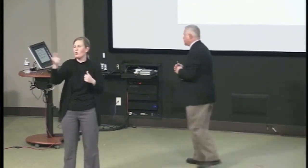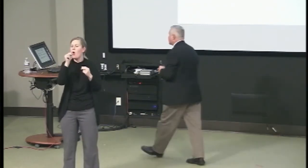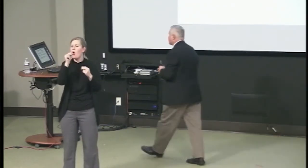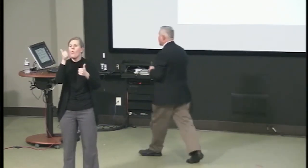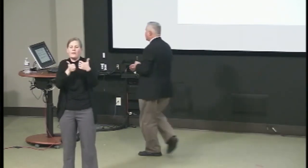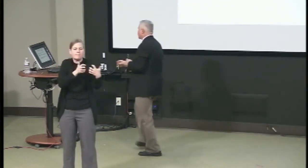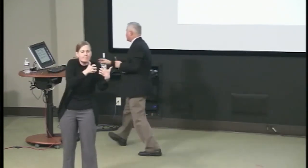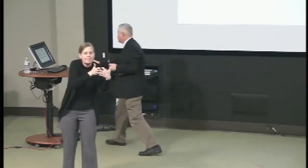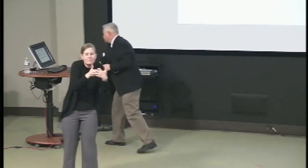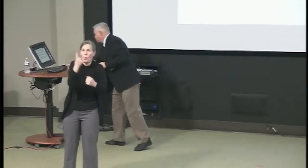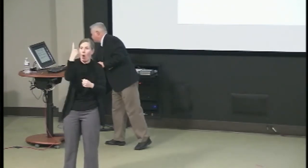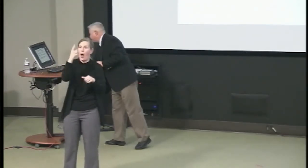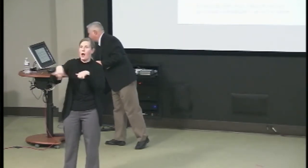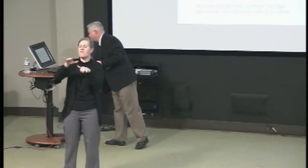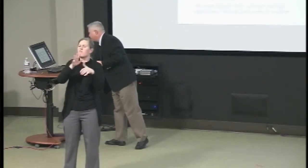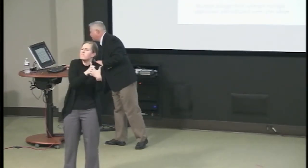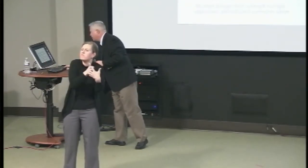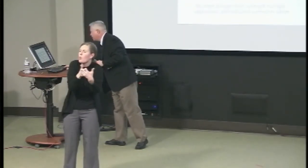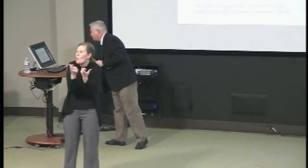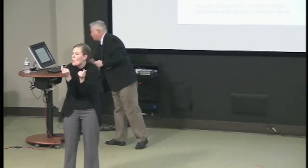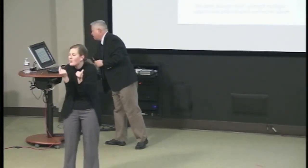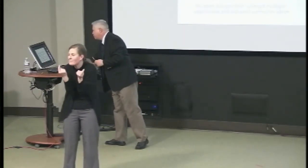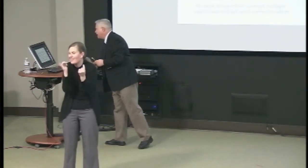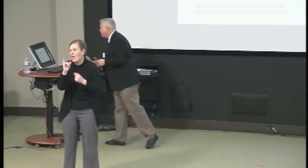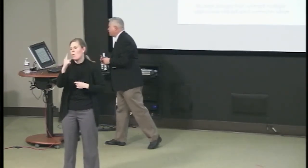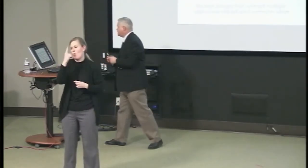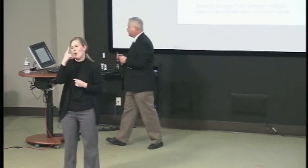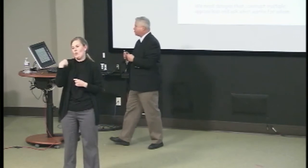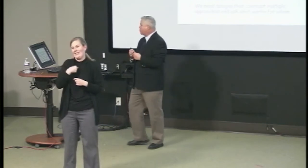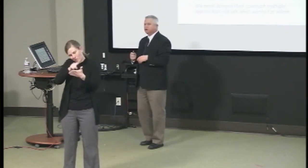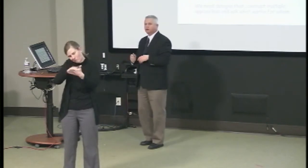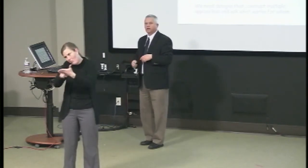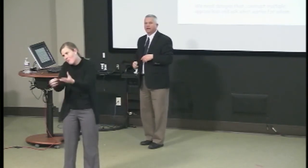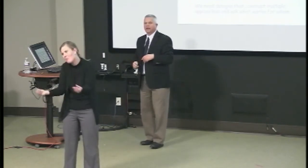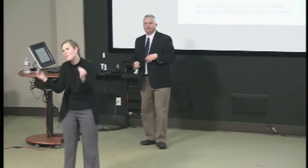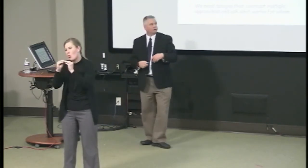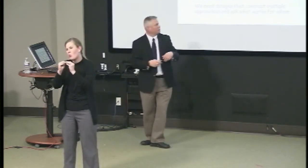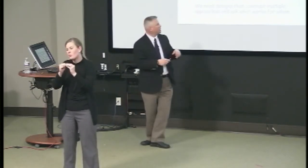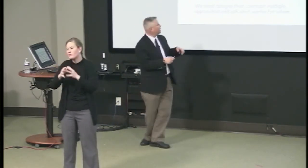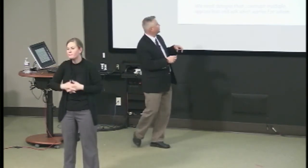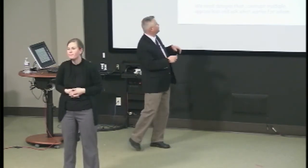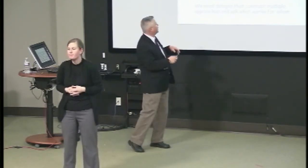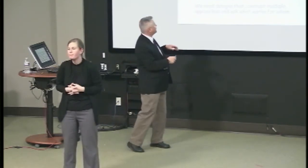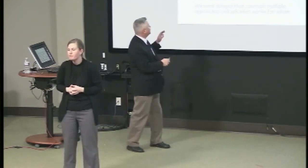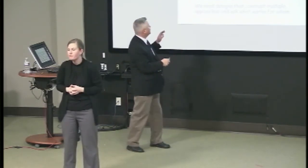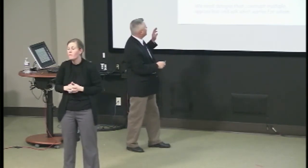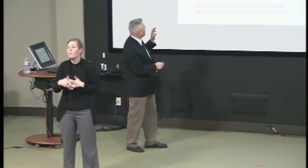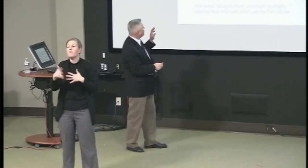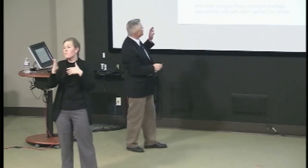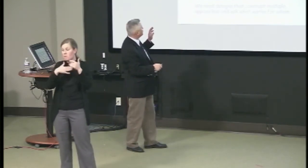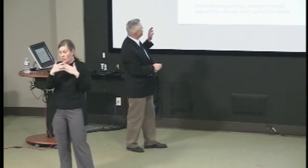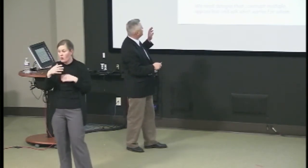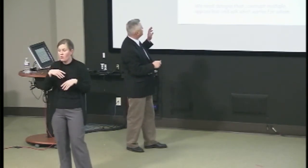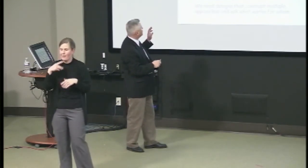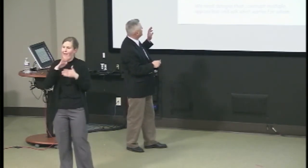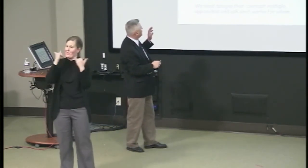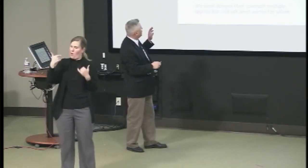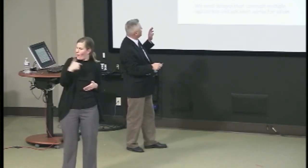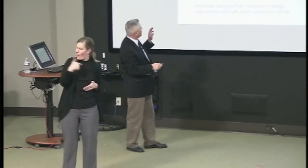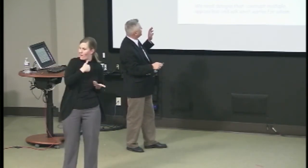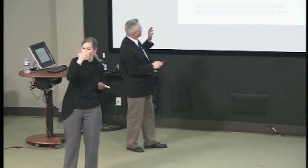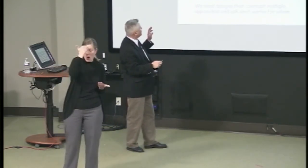grouping. So there's a lot of work left to be done there. But we do have evidence that appropriate training has a normalizing effect on at-risk